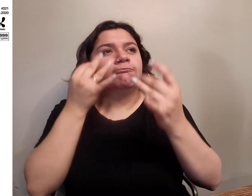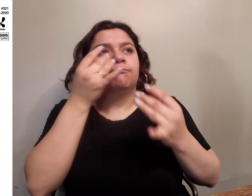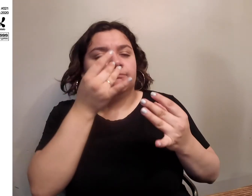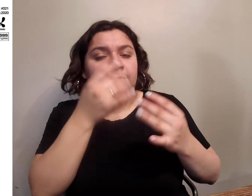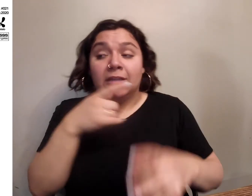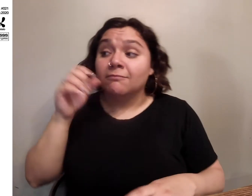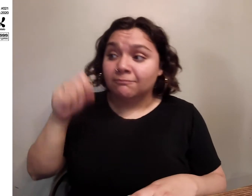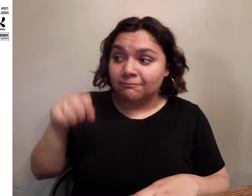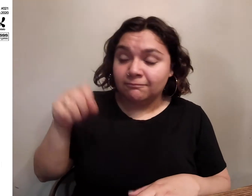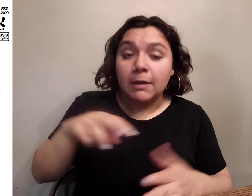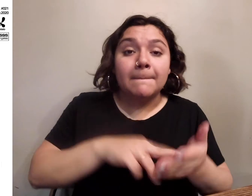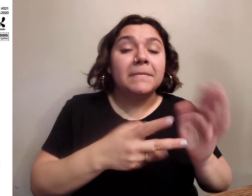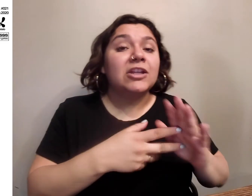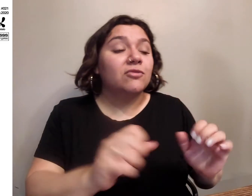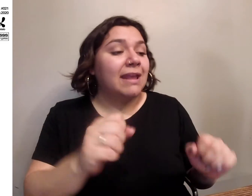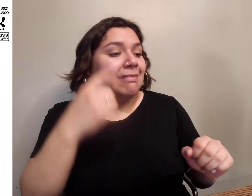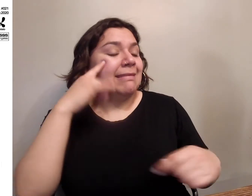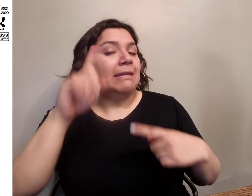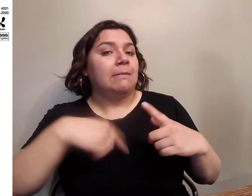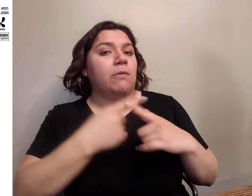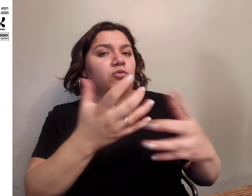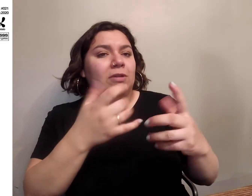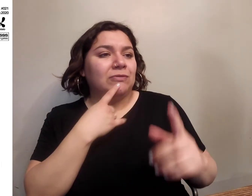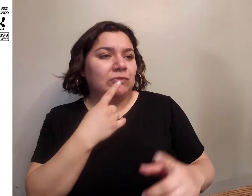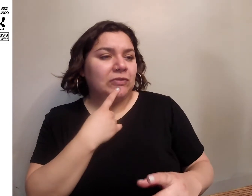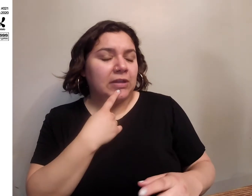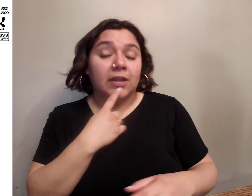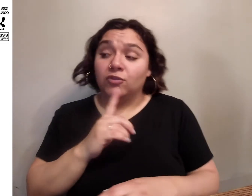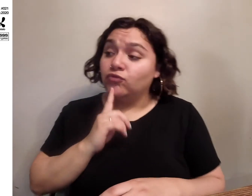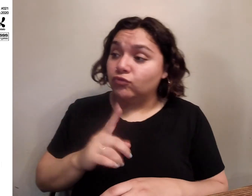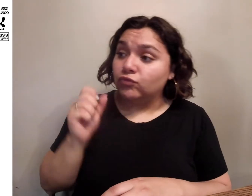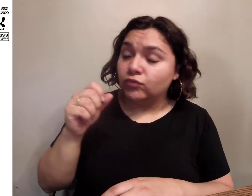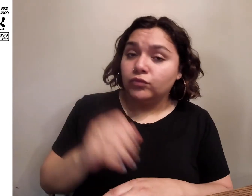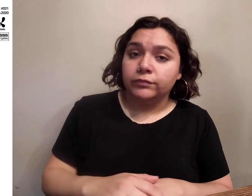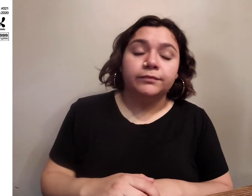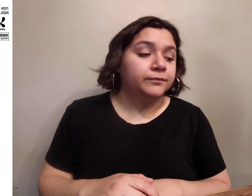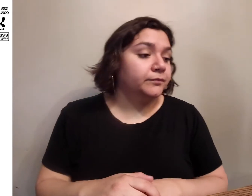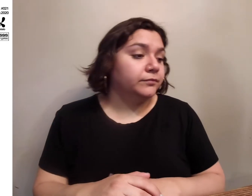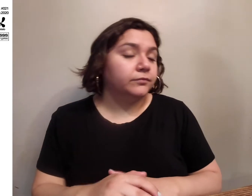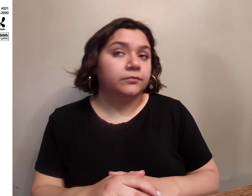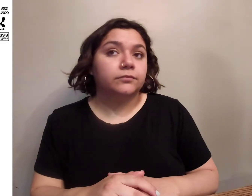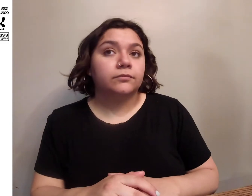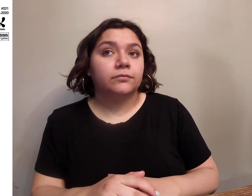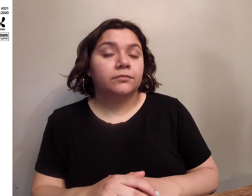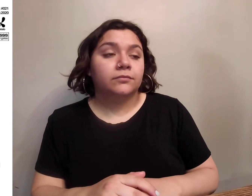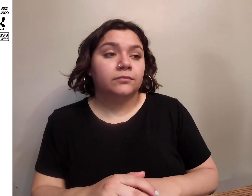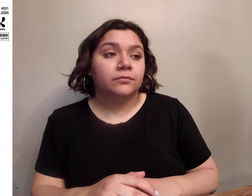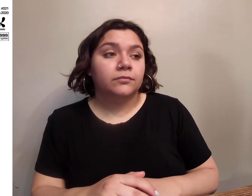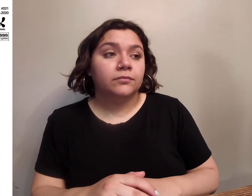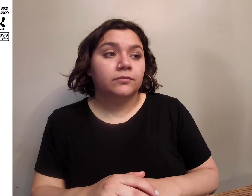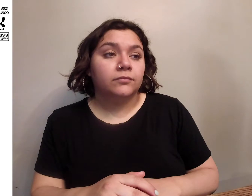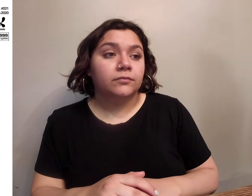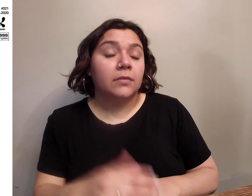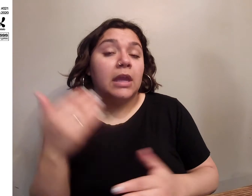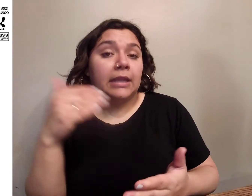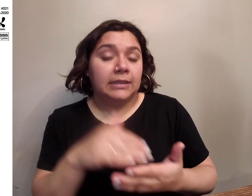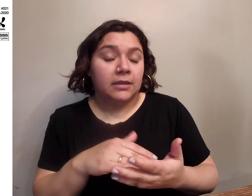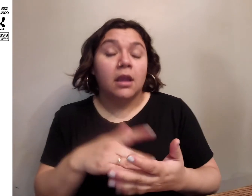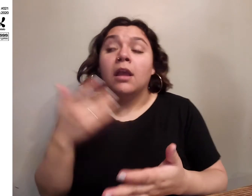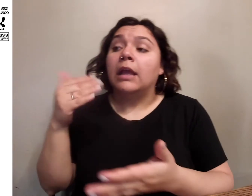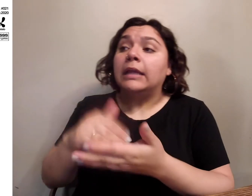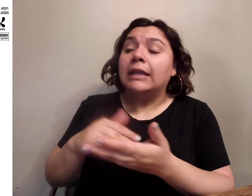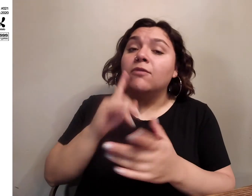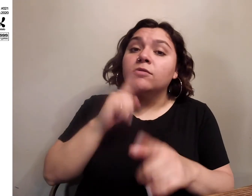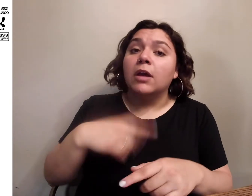given time to actually think what you want to say. It's very true. And I'm gonna respond to this in two